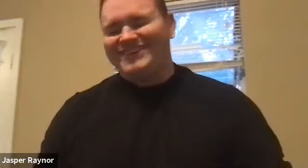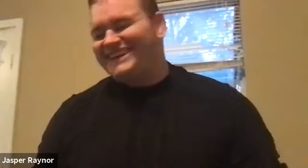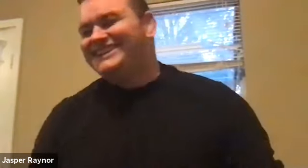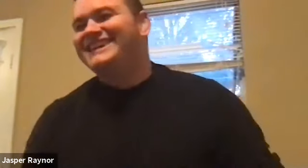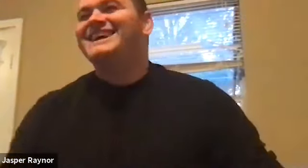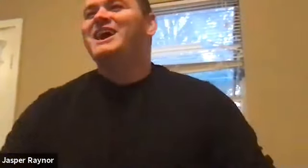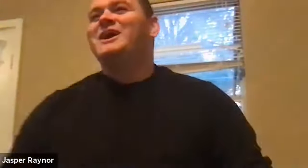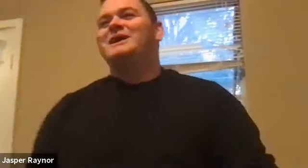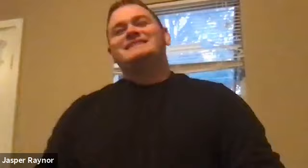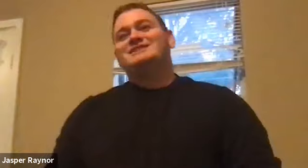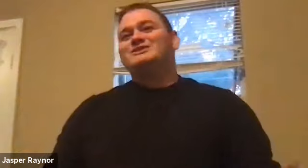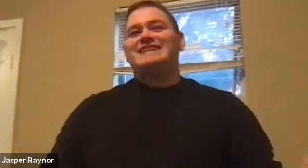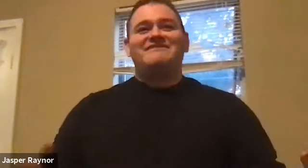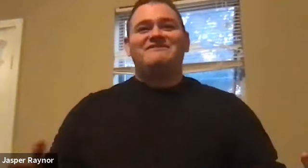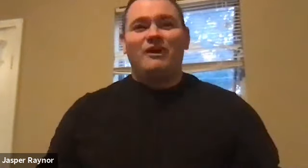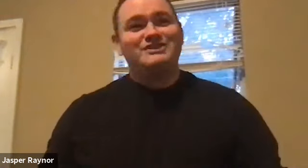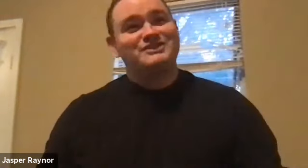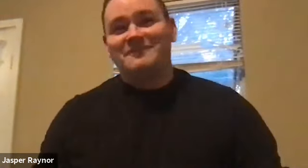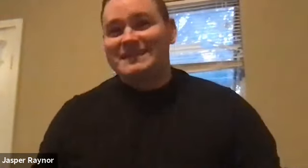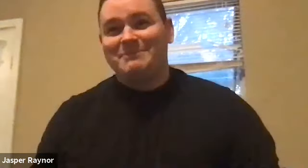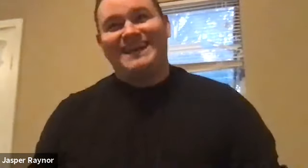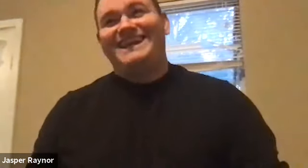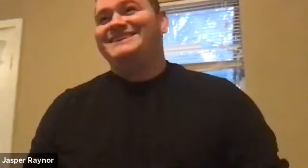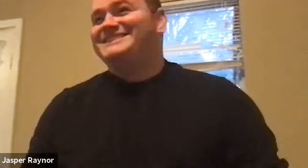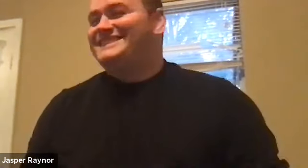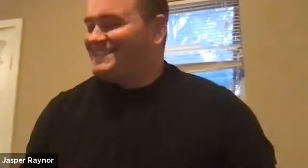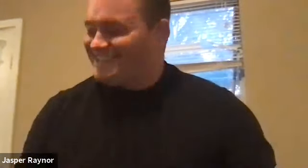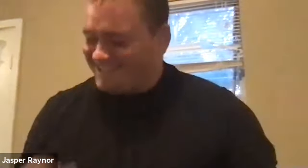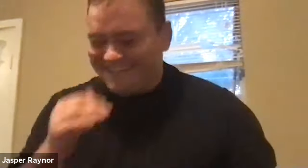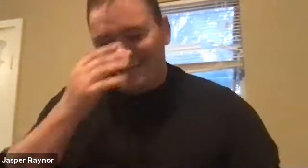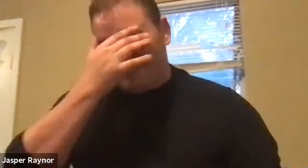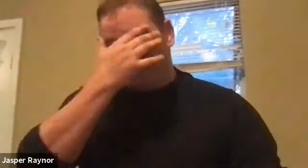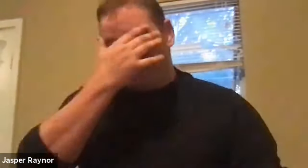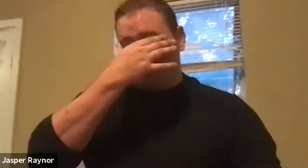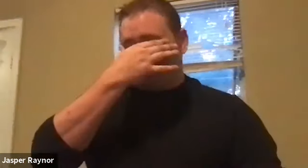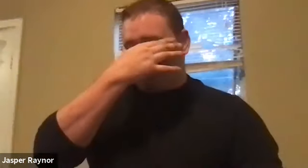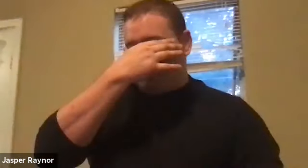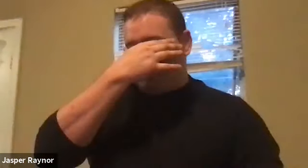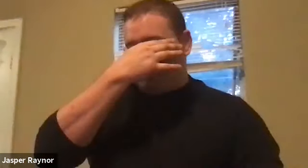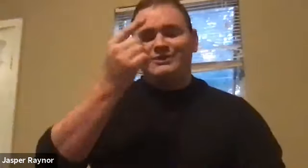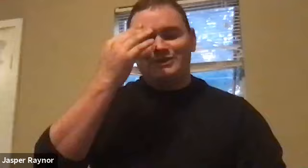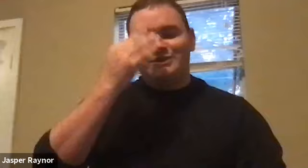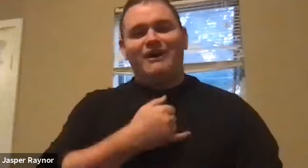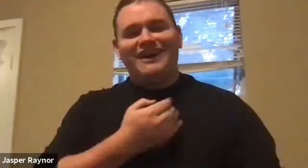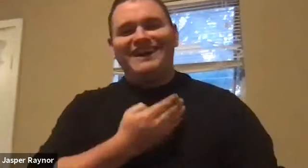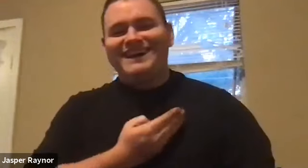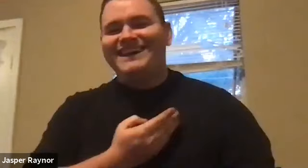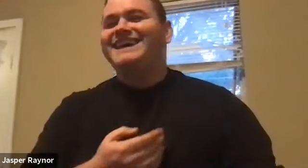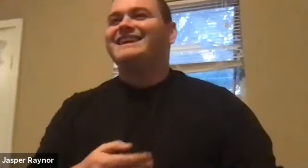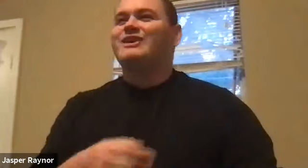big. This dude's like 450 pounds. And so whenever we're like, "Hey, you know Jabbar?" And they'll go,